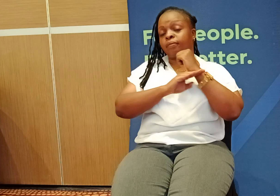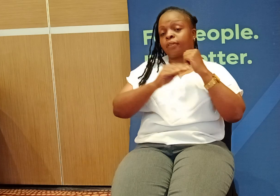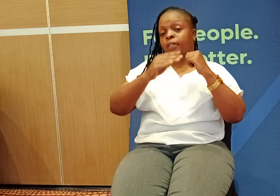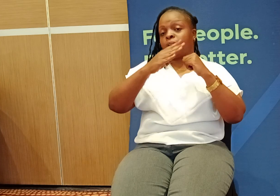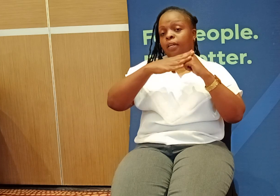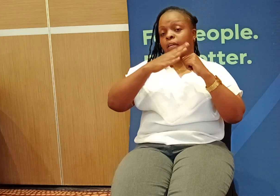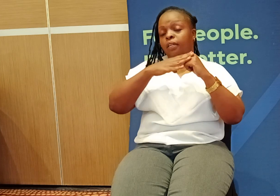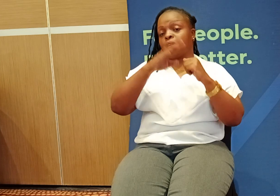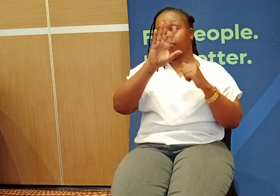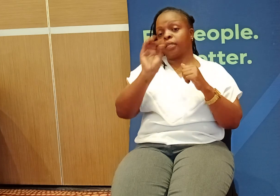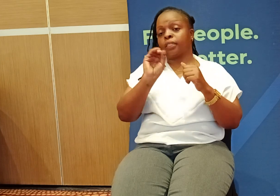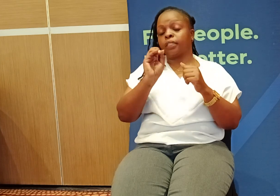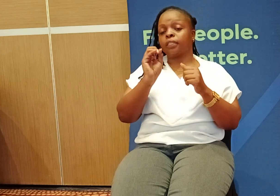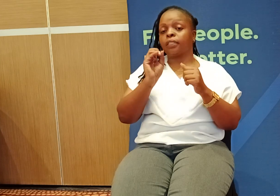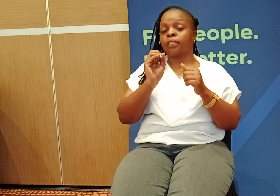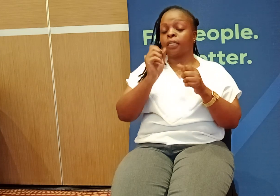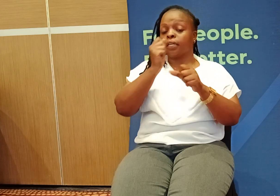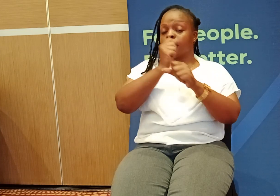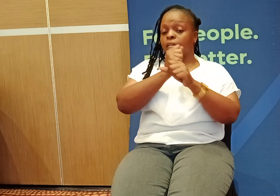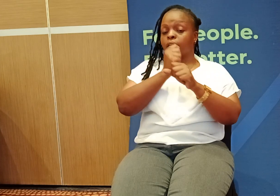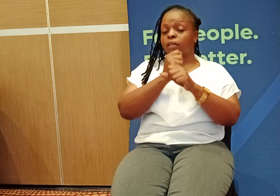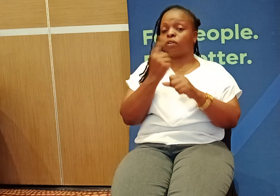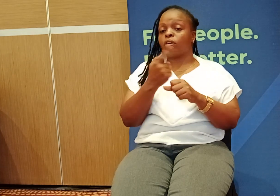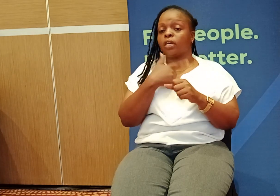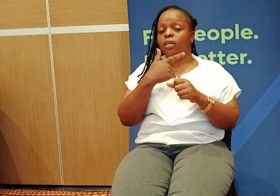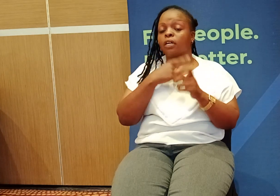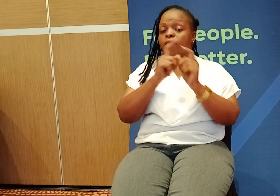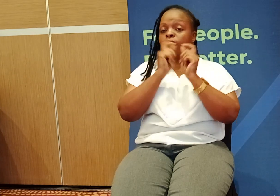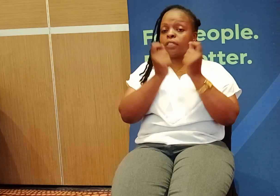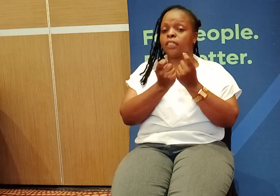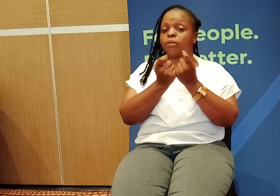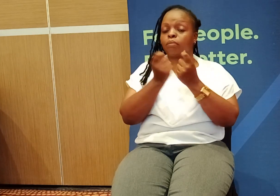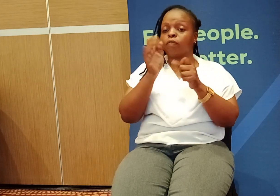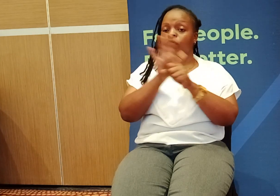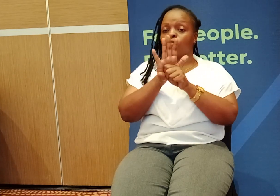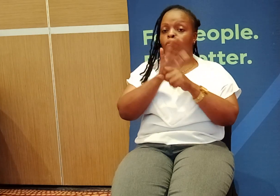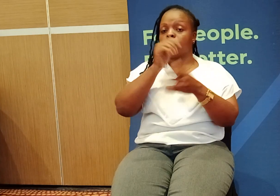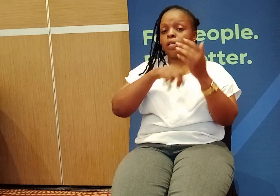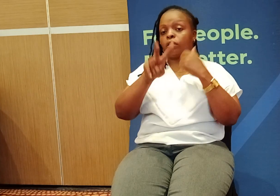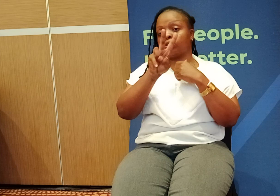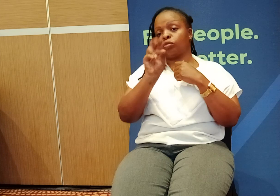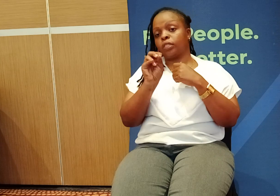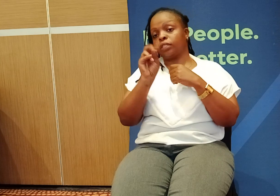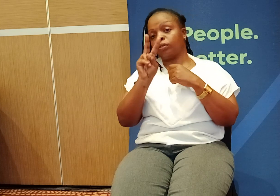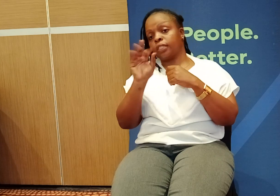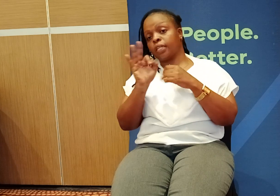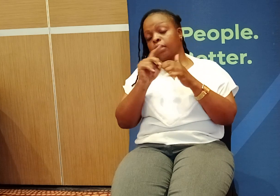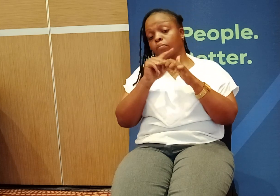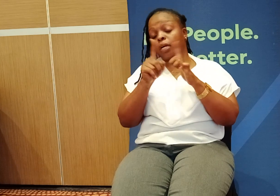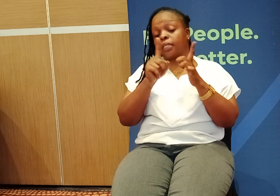We did only have TMB fully in 2023, but the records on numbers in